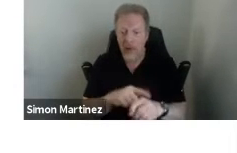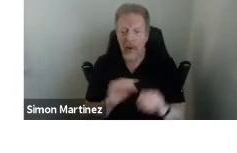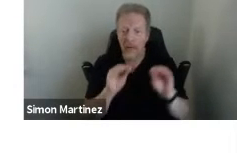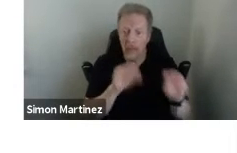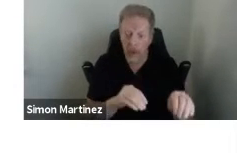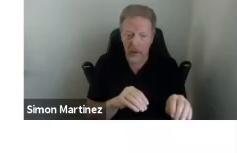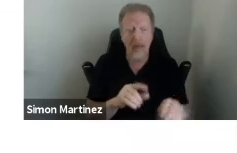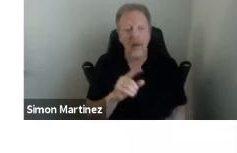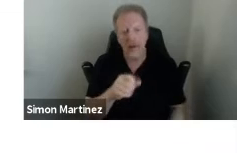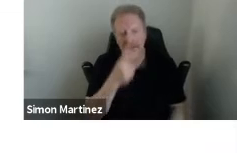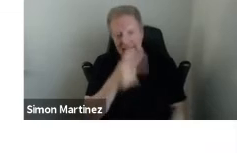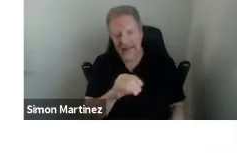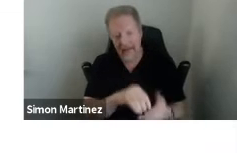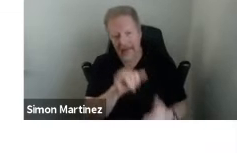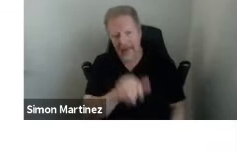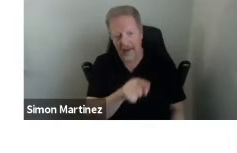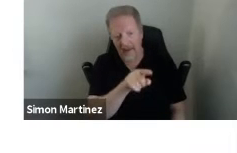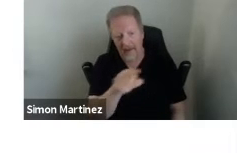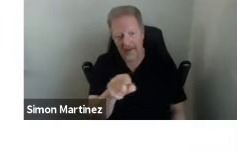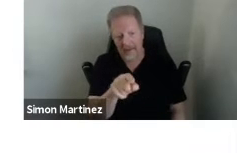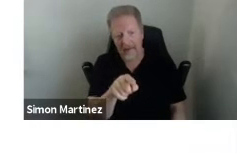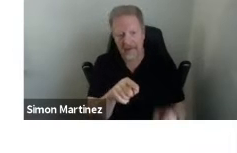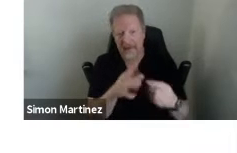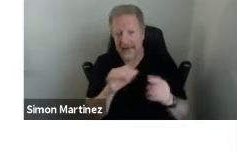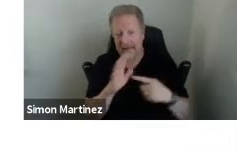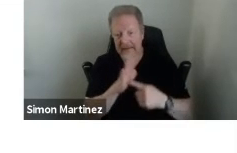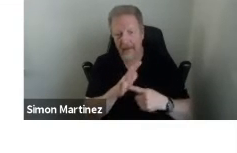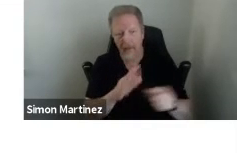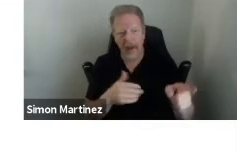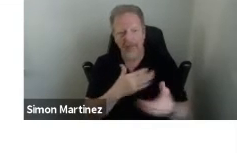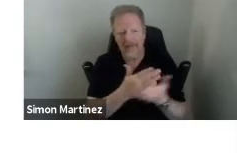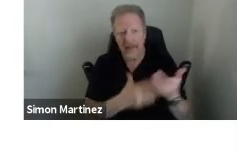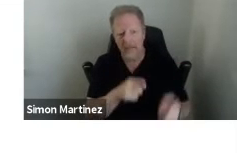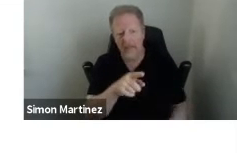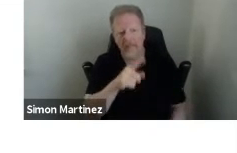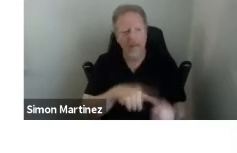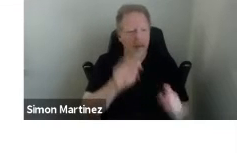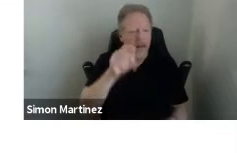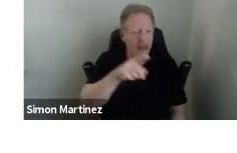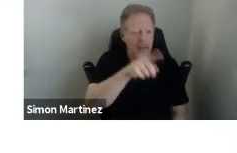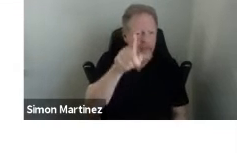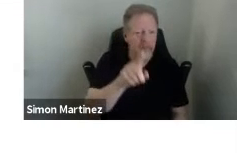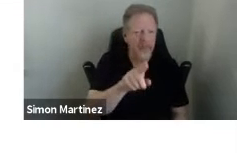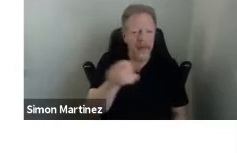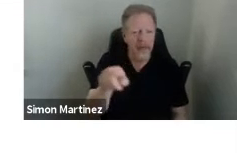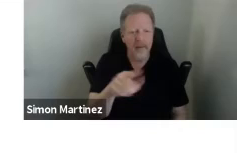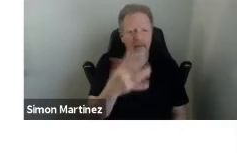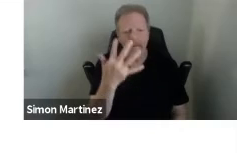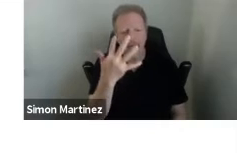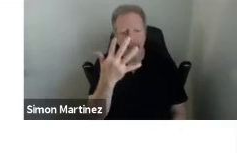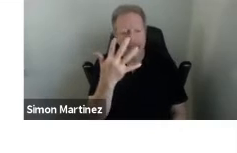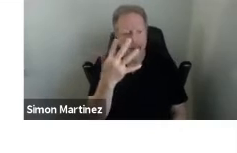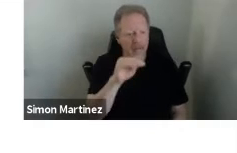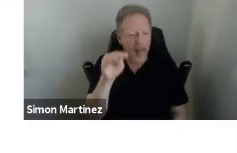you can see in this experience example, there's some there from on the top, and talk about 3 million to 5 million,